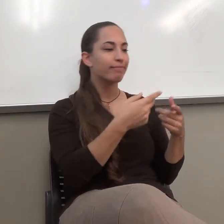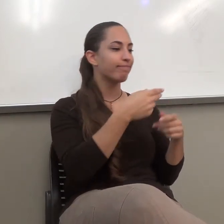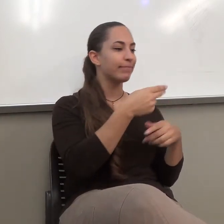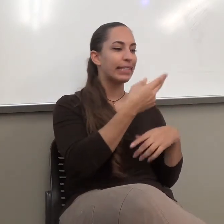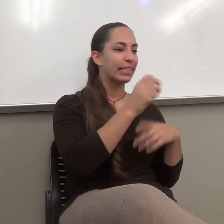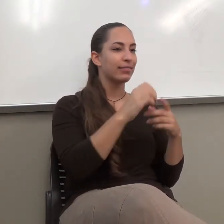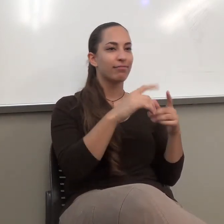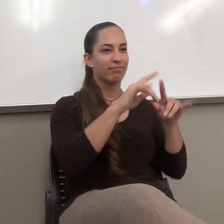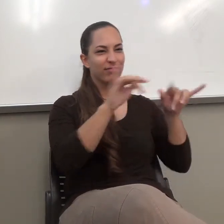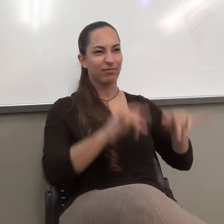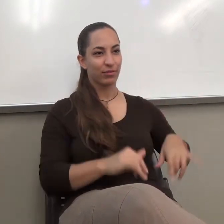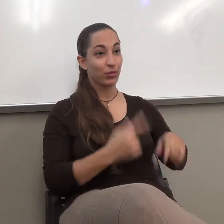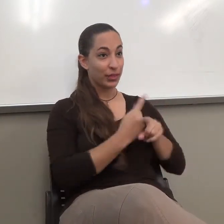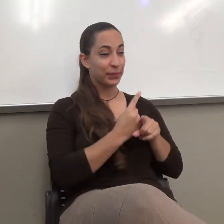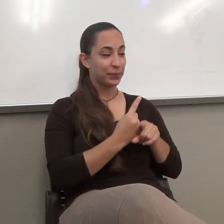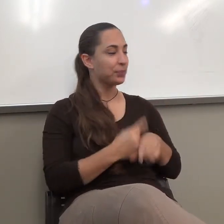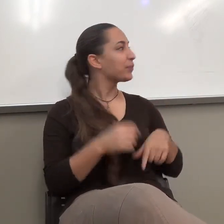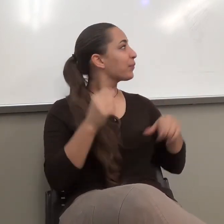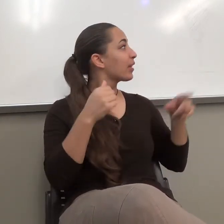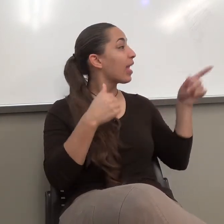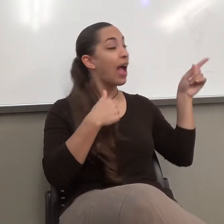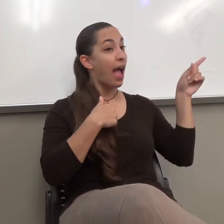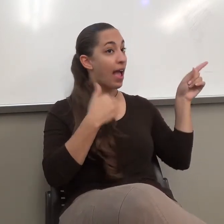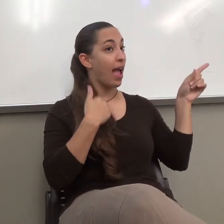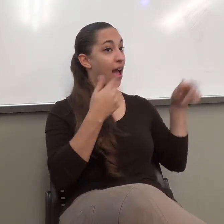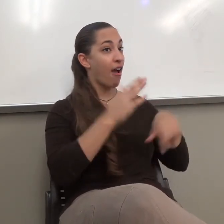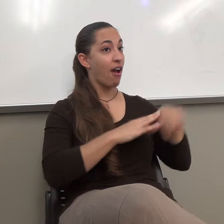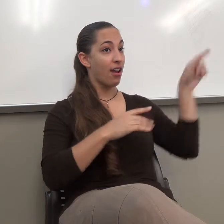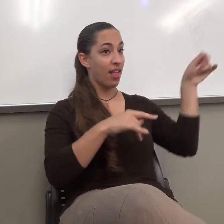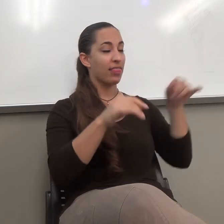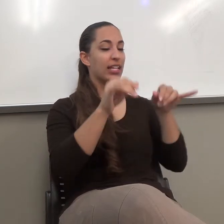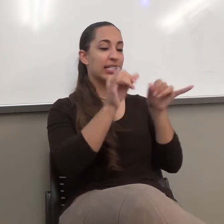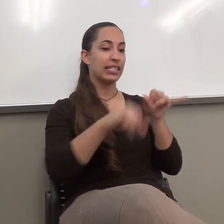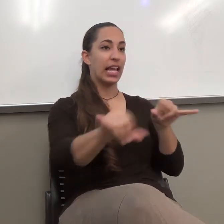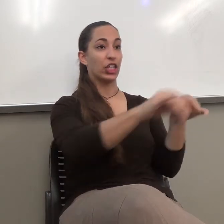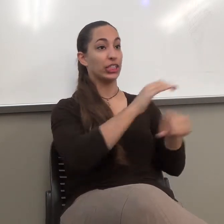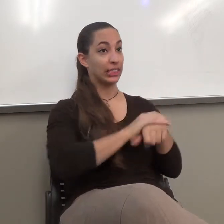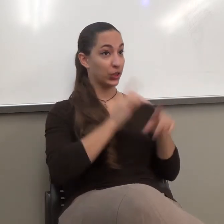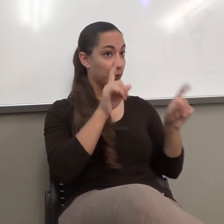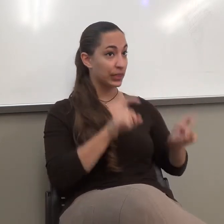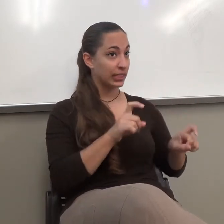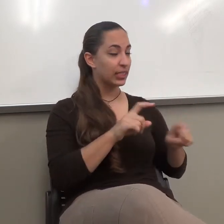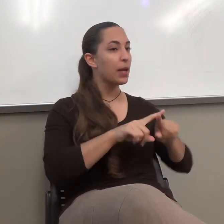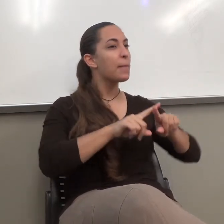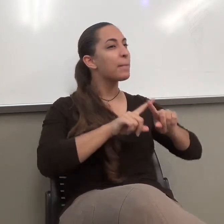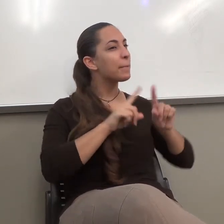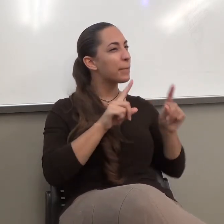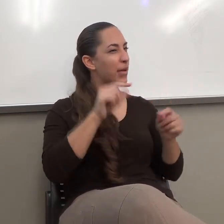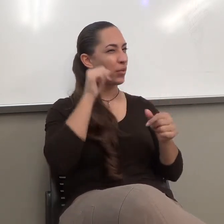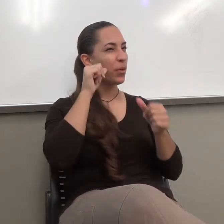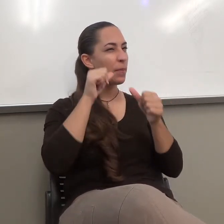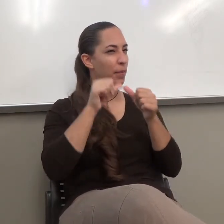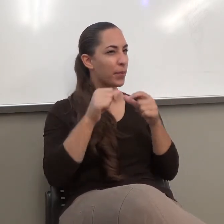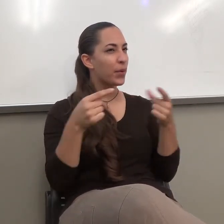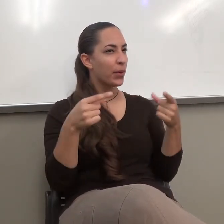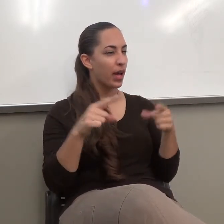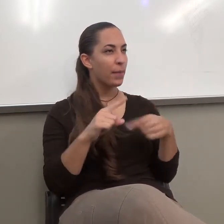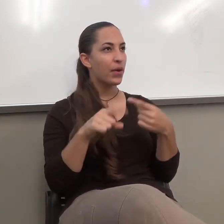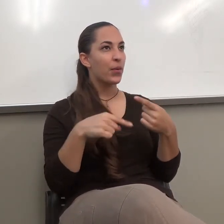stuff on the standard English quiz. But remember what happened when we,